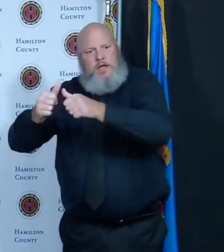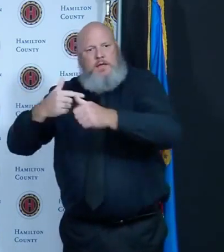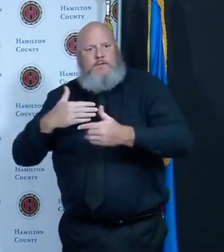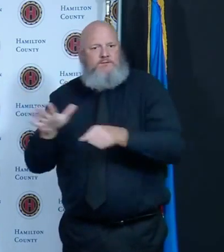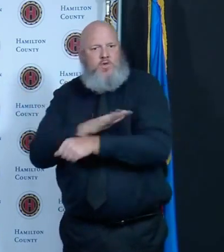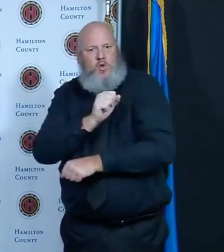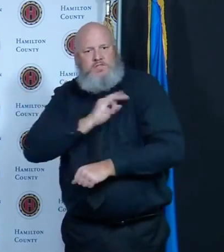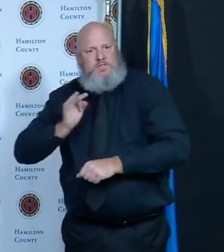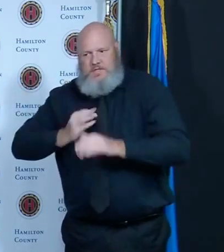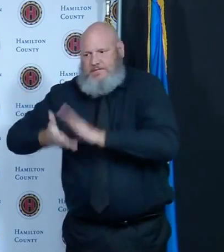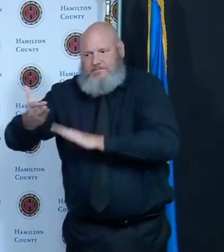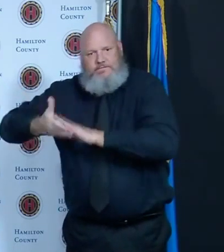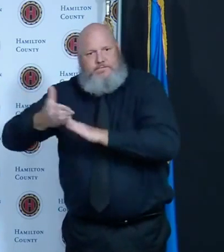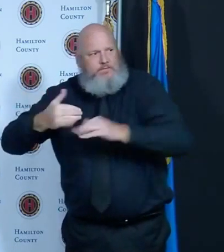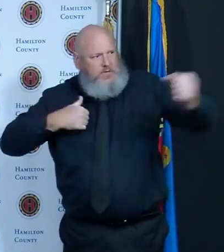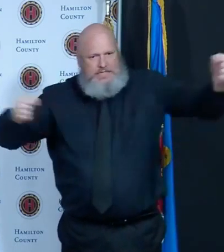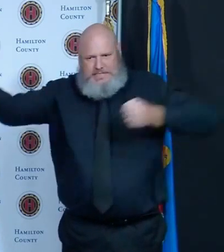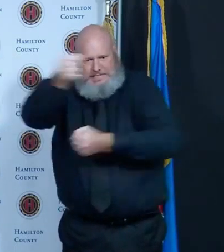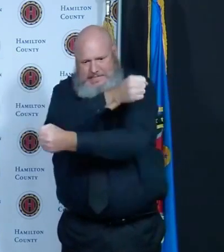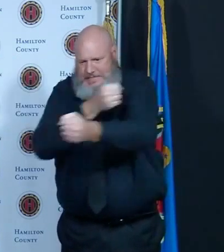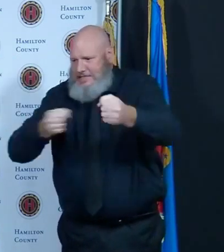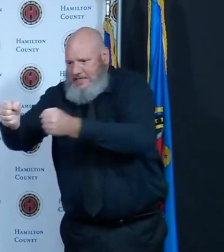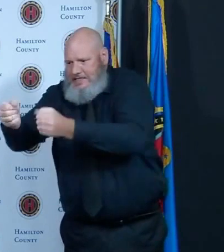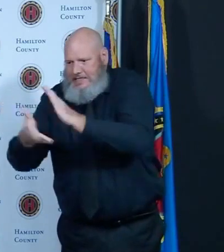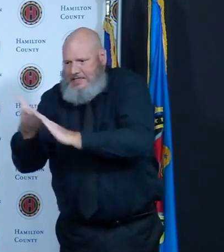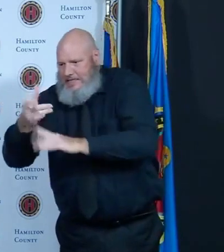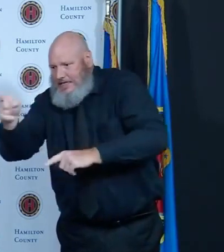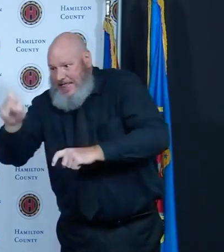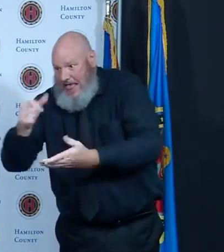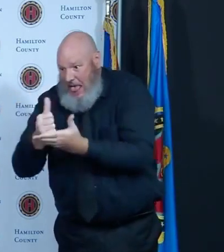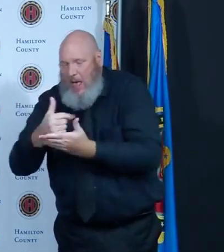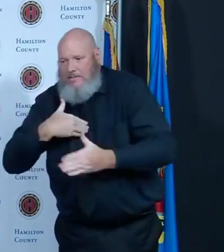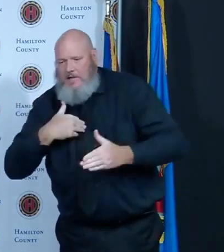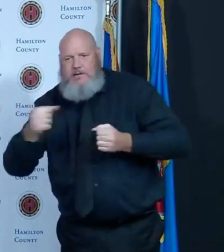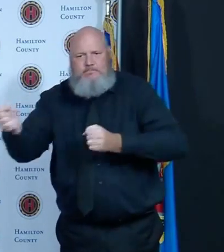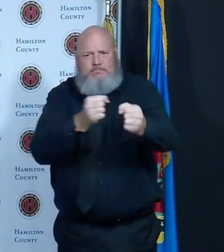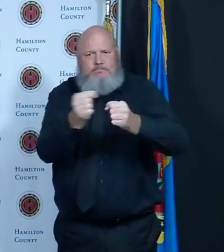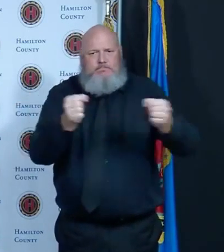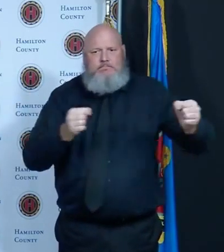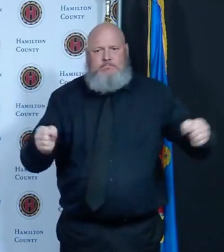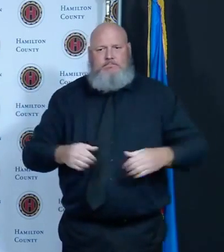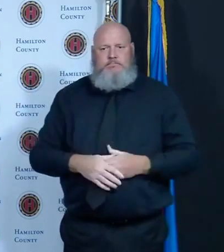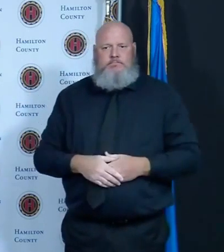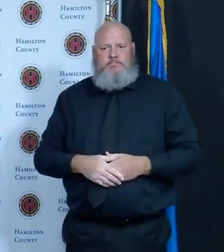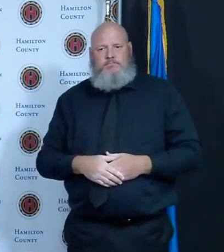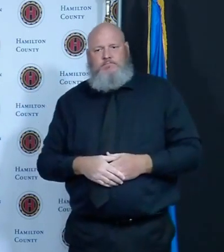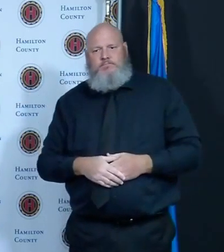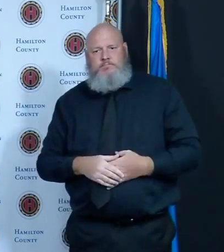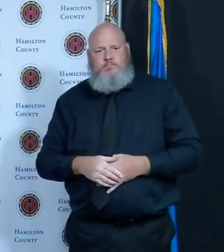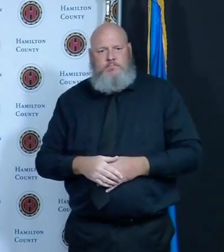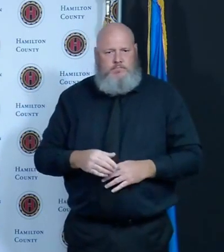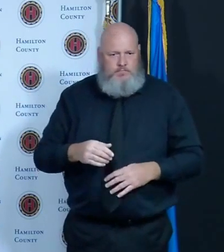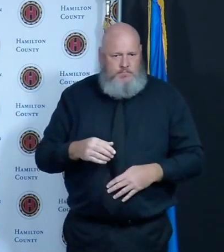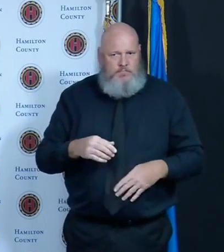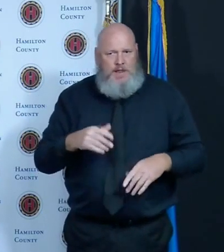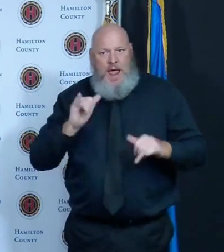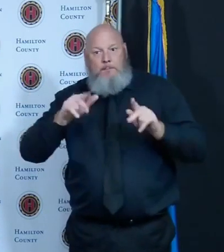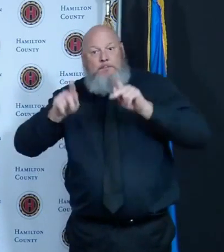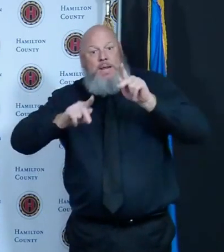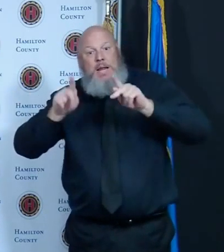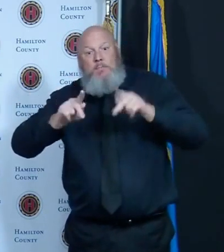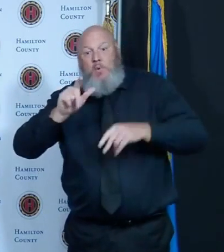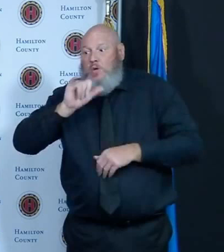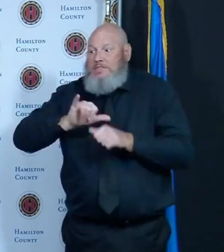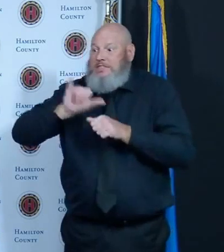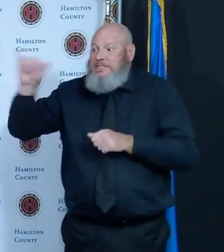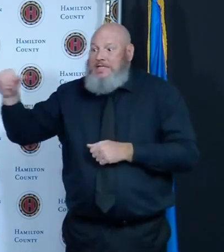like furloughs for county employees. And so we are going to see these strategies starting to play out. I'm going to talk more about